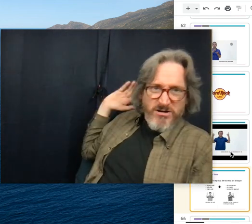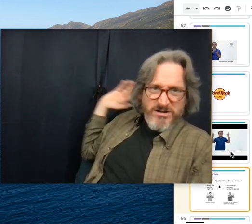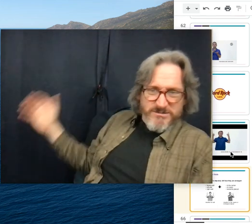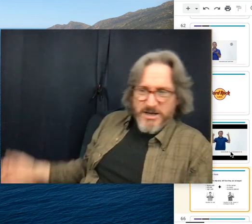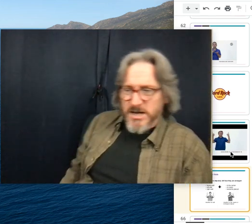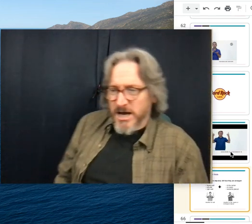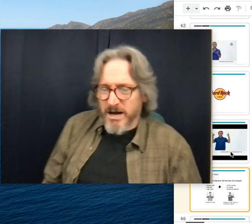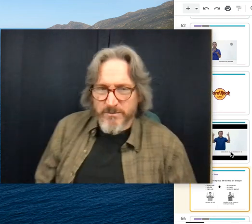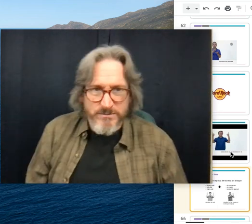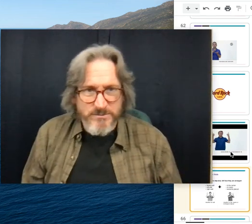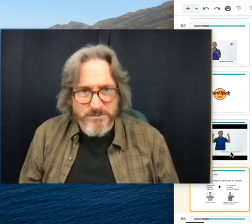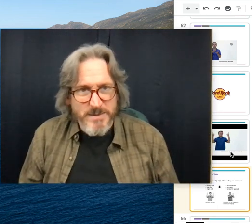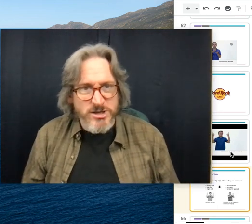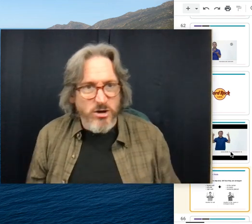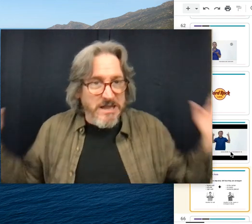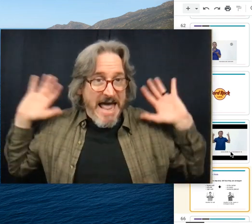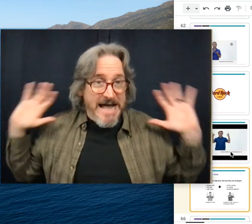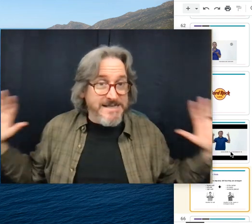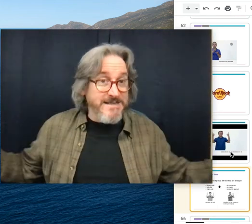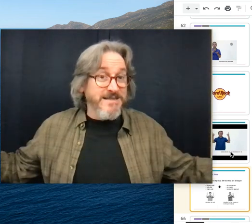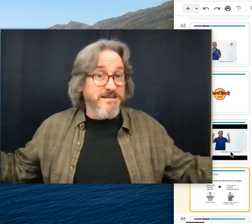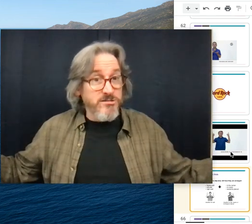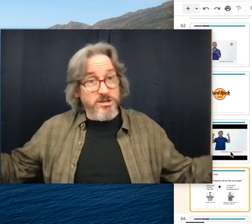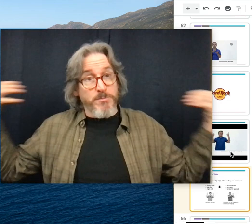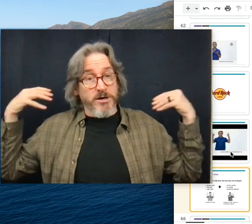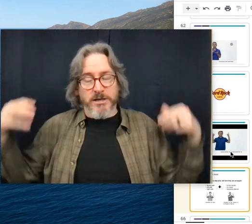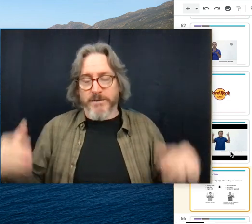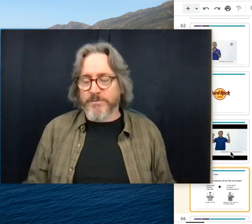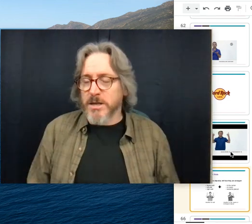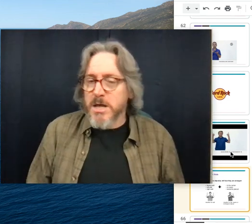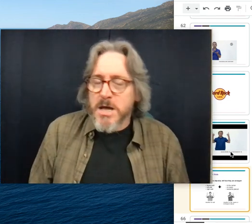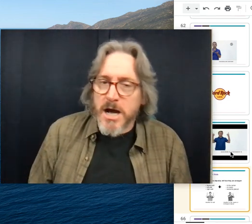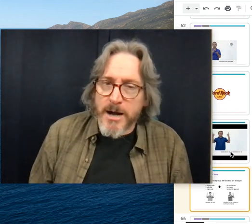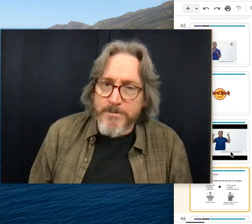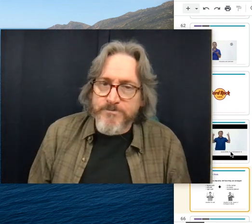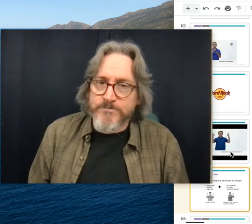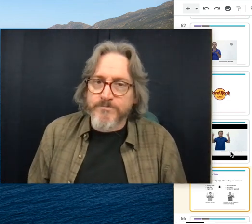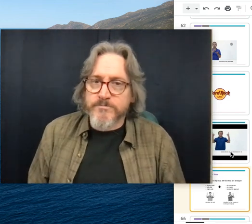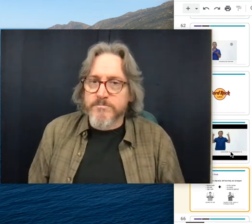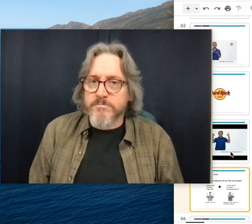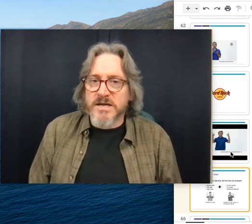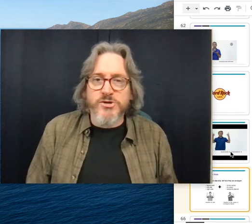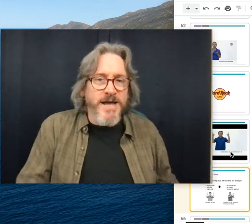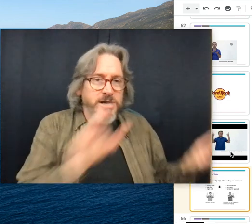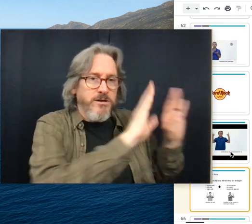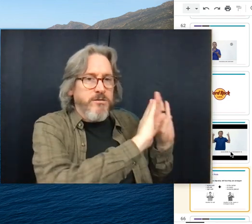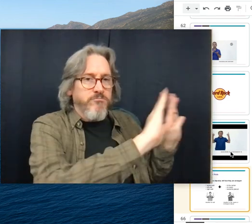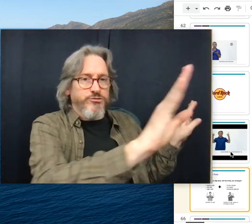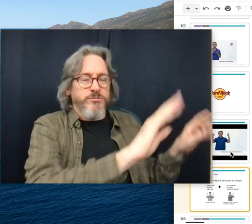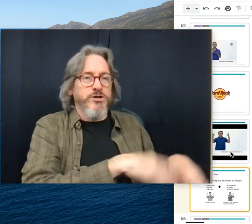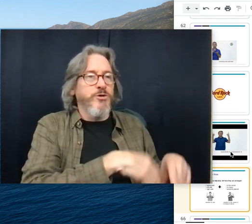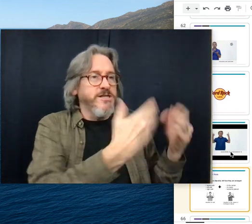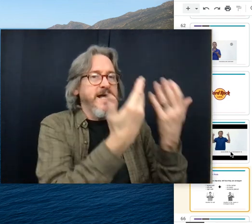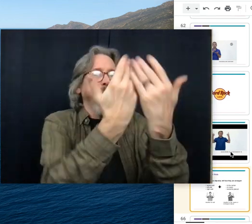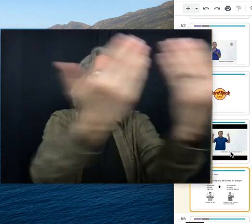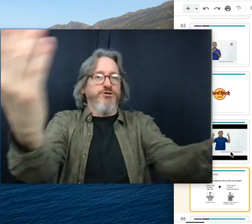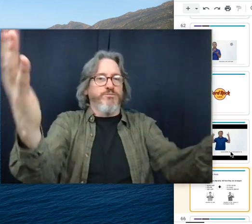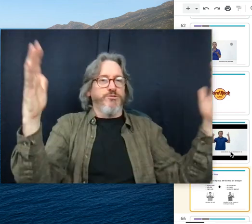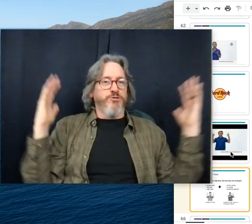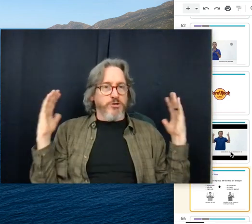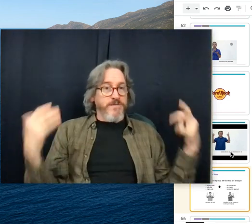this wall too. Maybe it's all glass to the parking lot. So again, you could